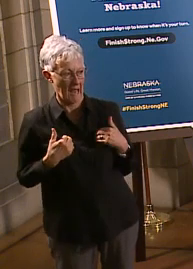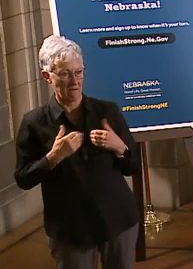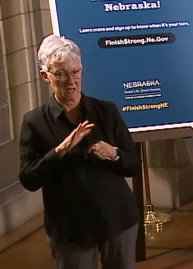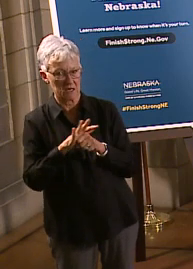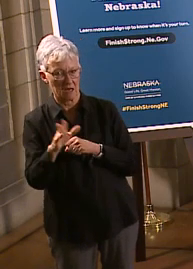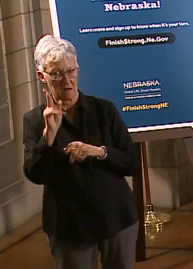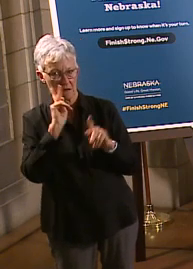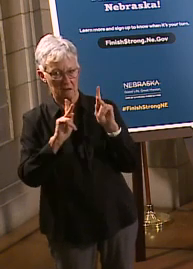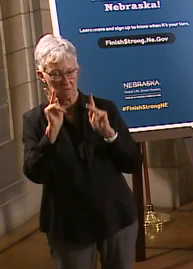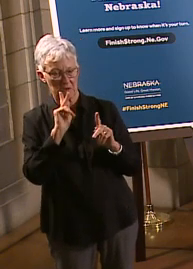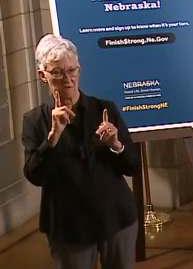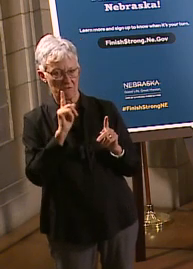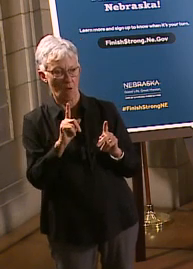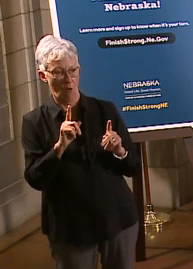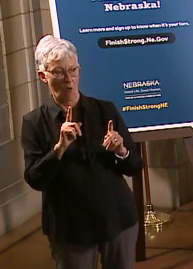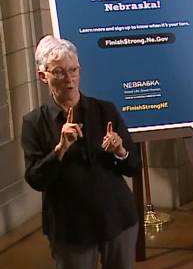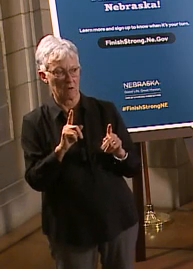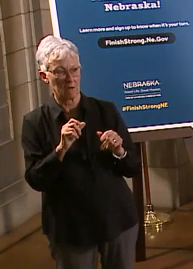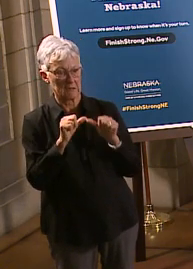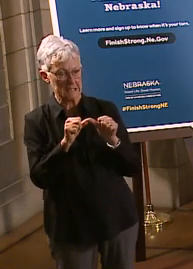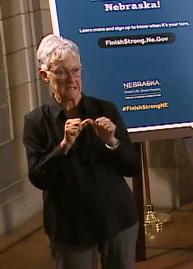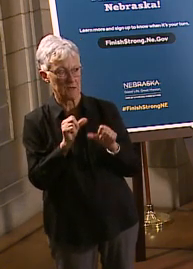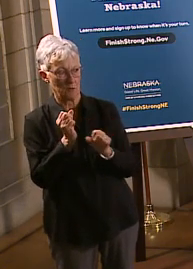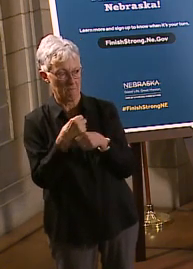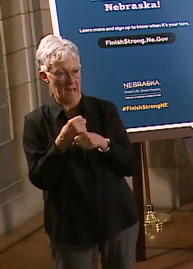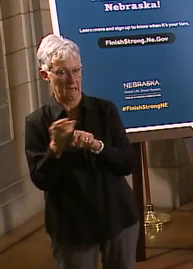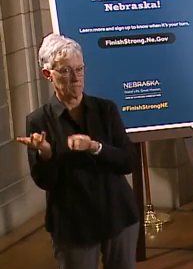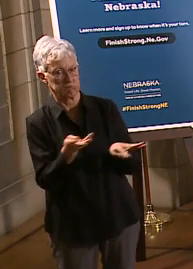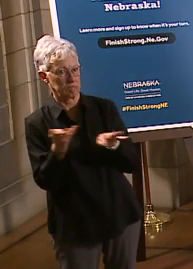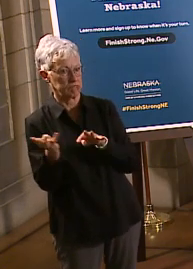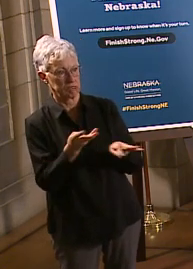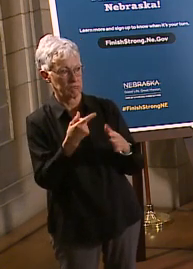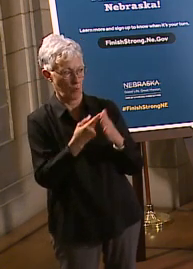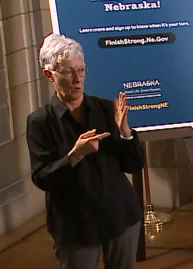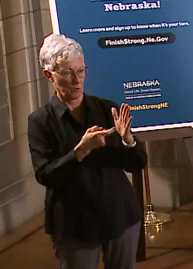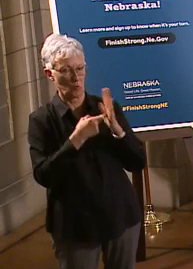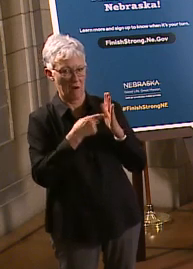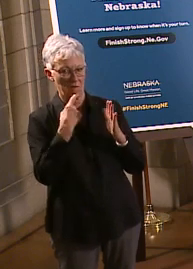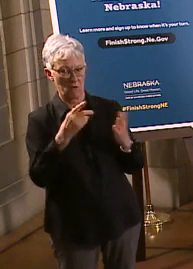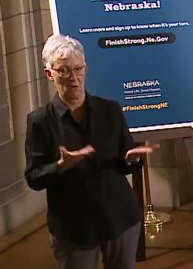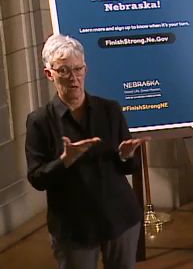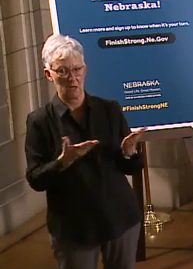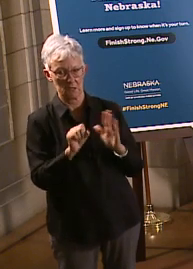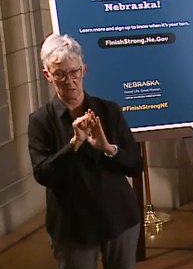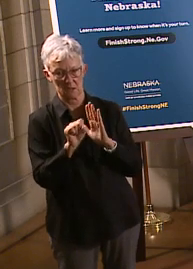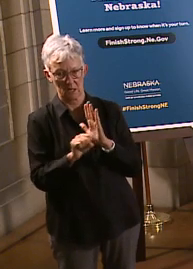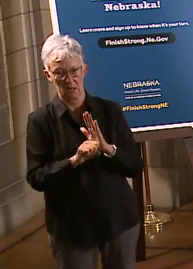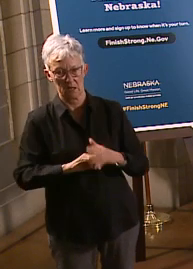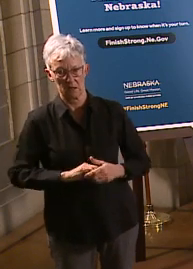and sustainability to meet our demands for the pandemic syringes. All right.